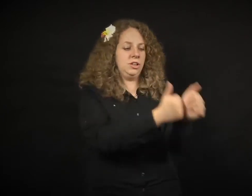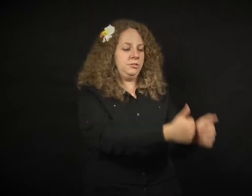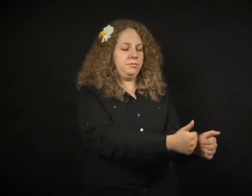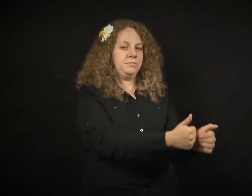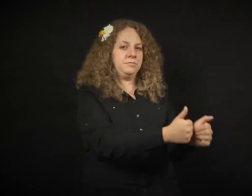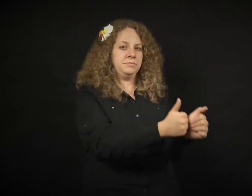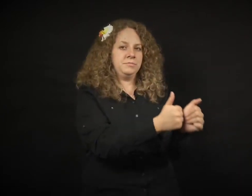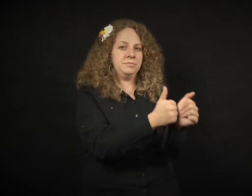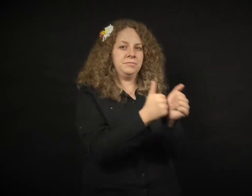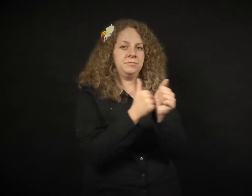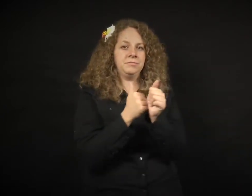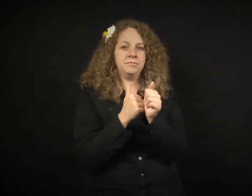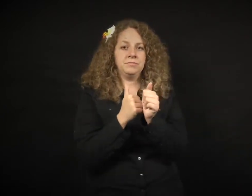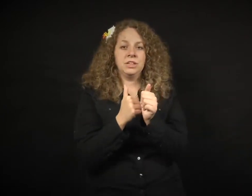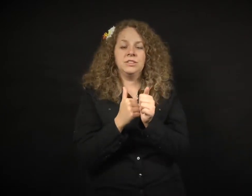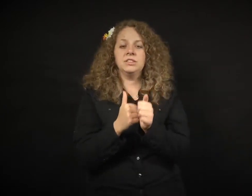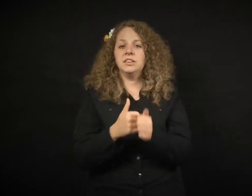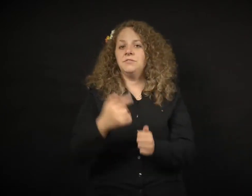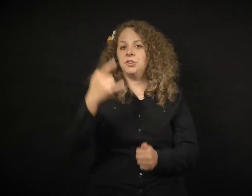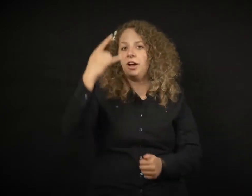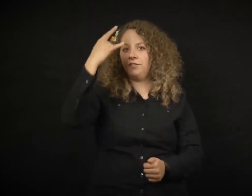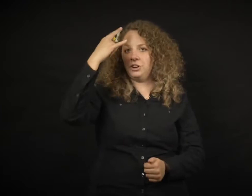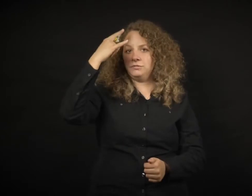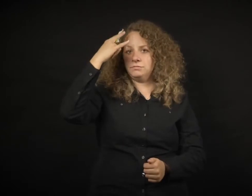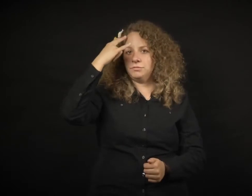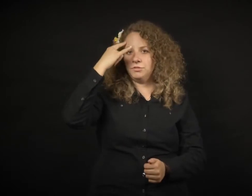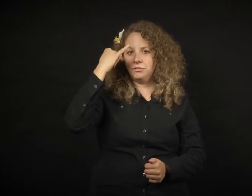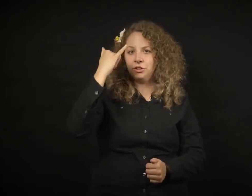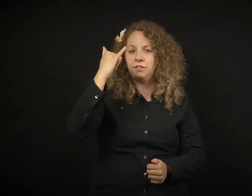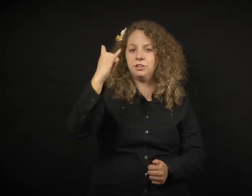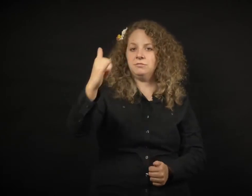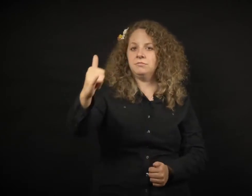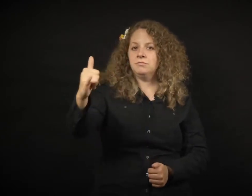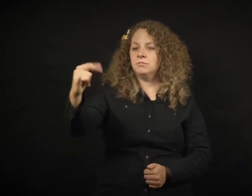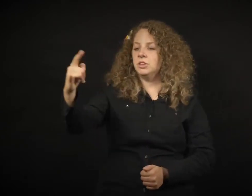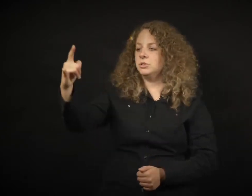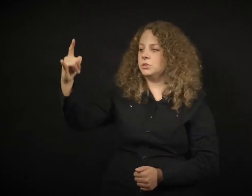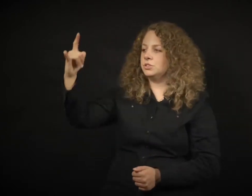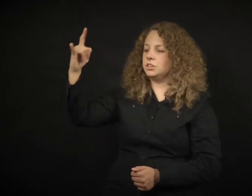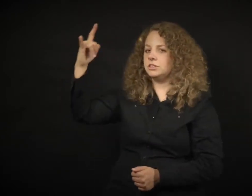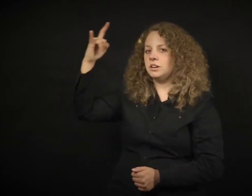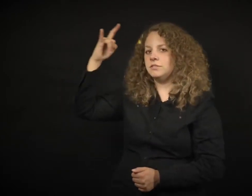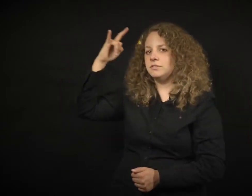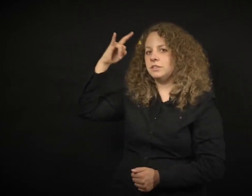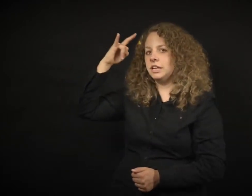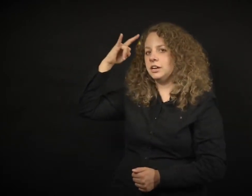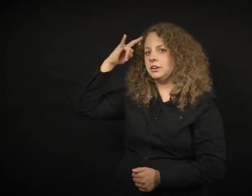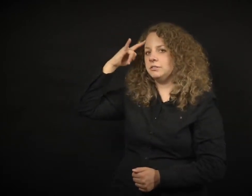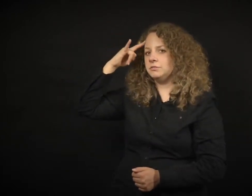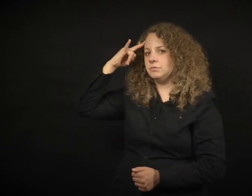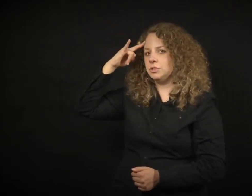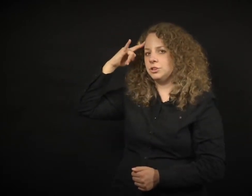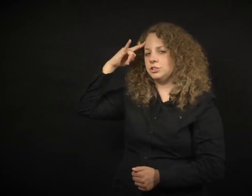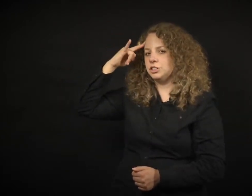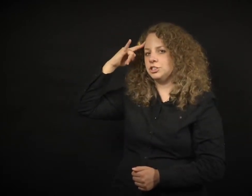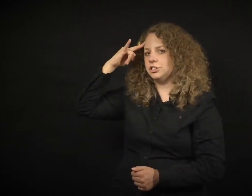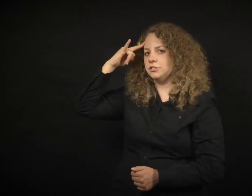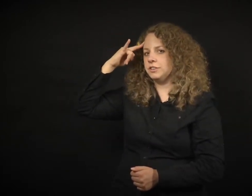follow, the same forever, forever. So it starts off here with your touching your